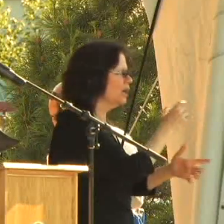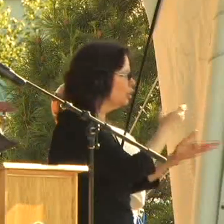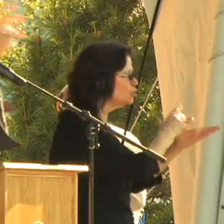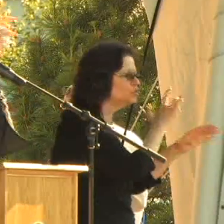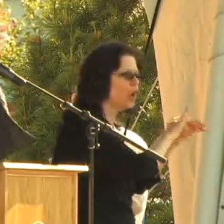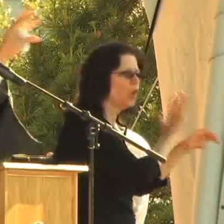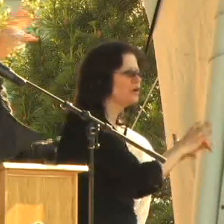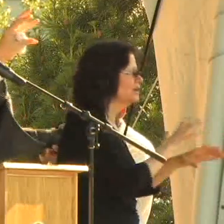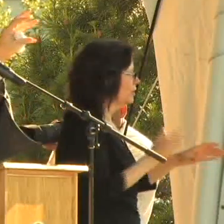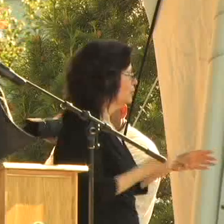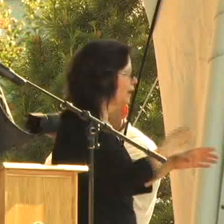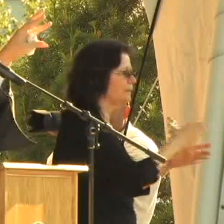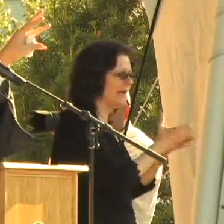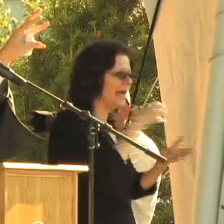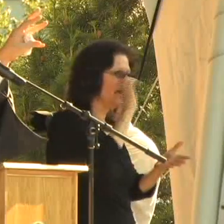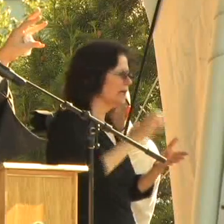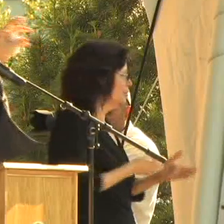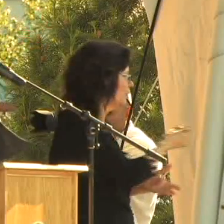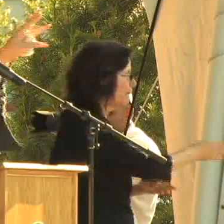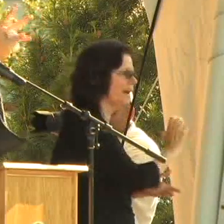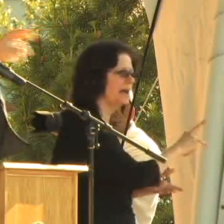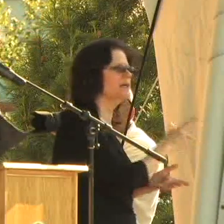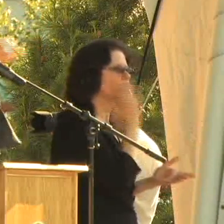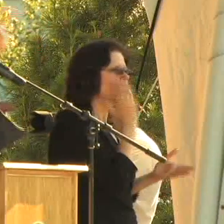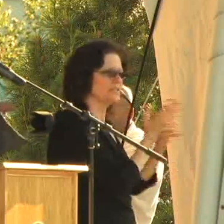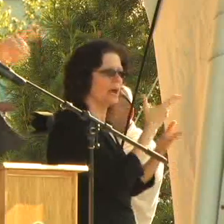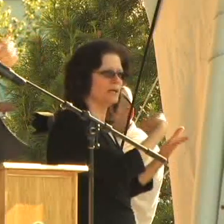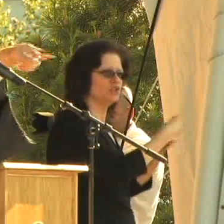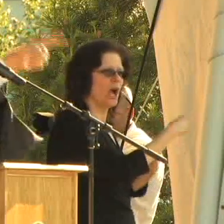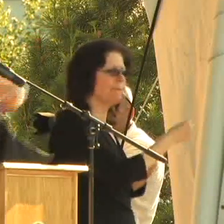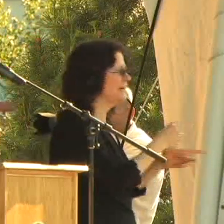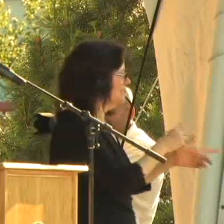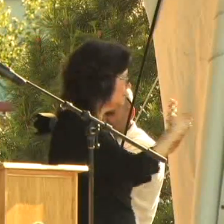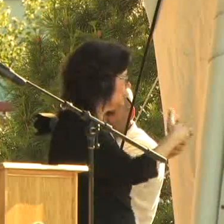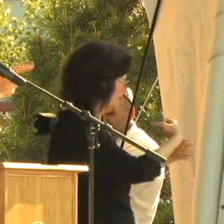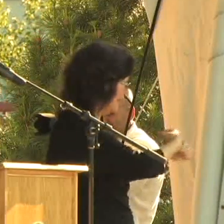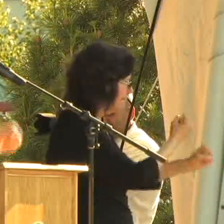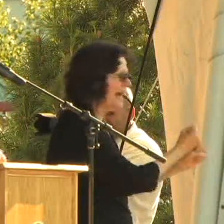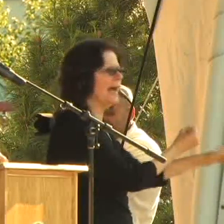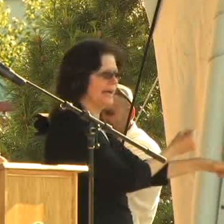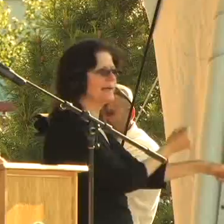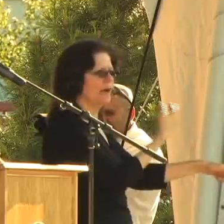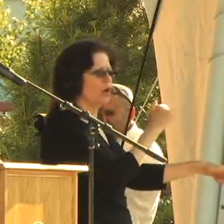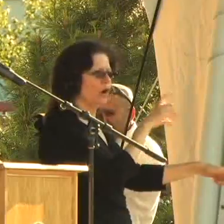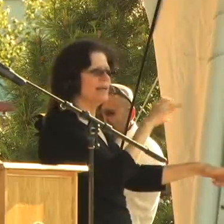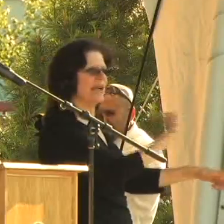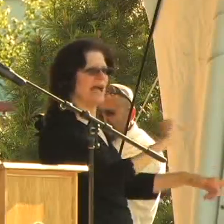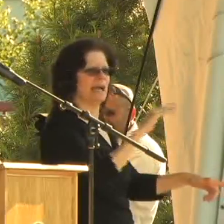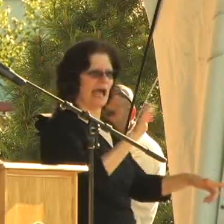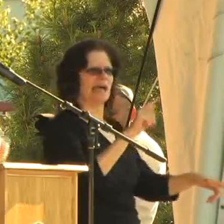the aluminum can recycling, like at Stop and Shop. It turns out those machines, that's what they do. They make Hyundai